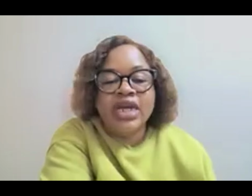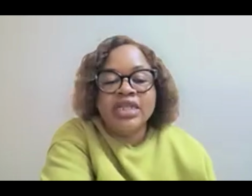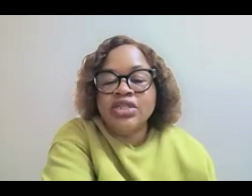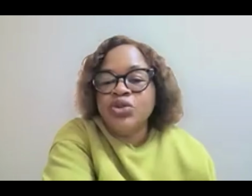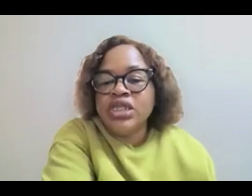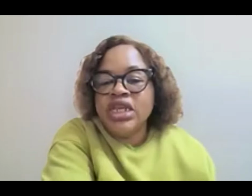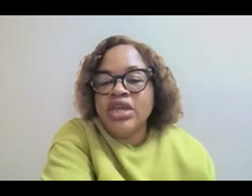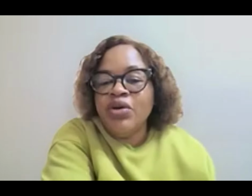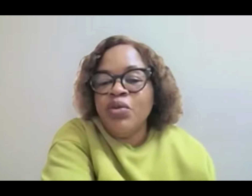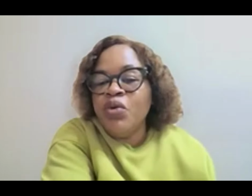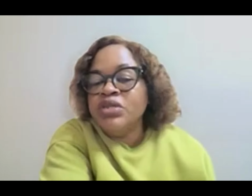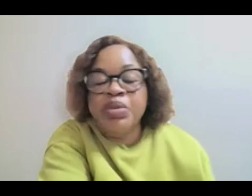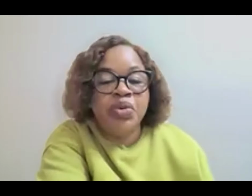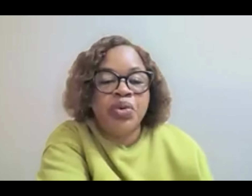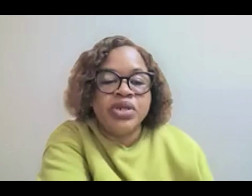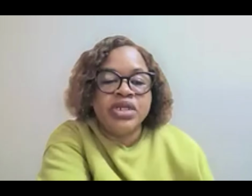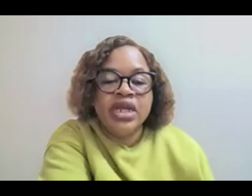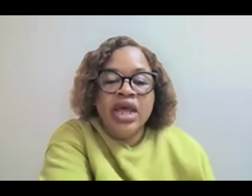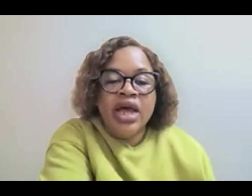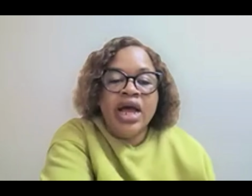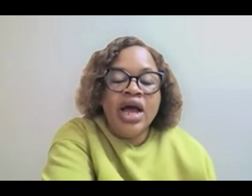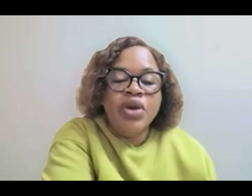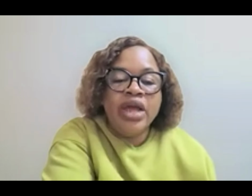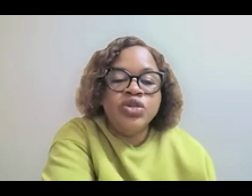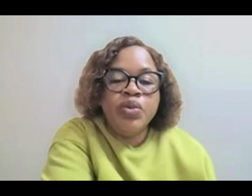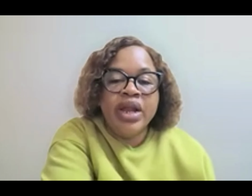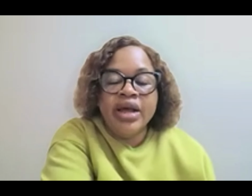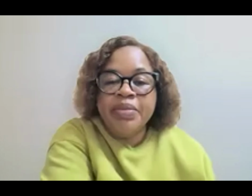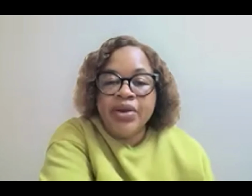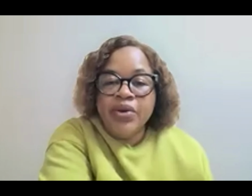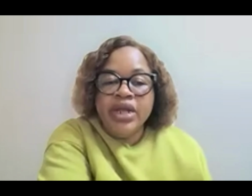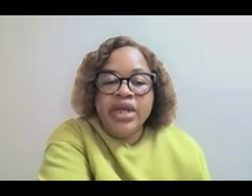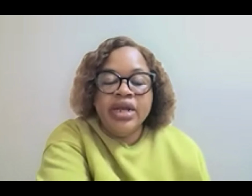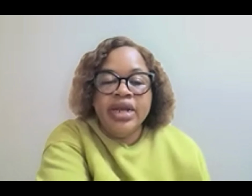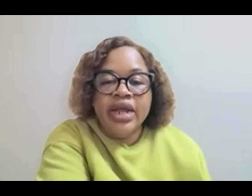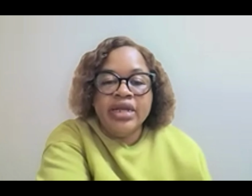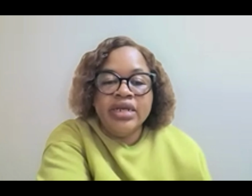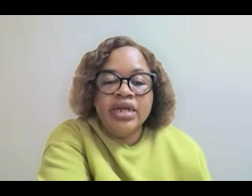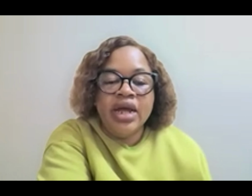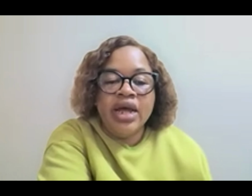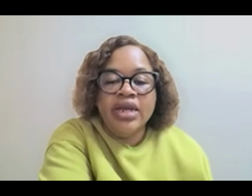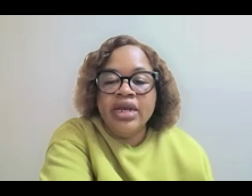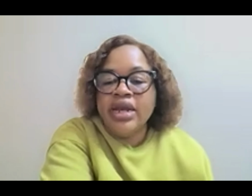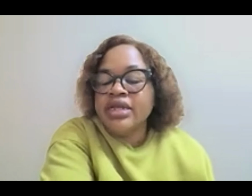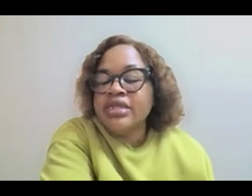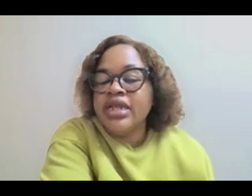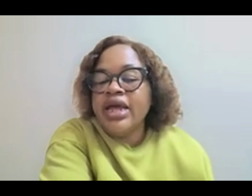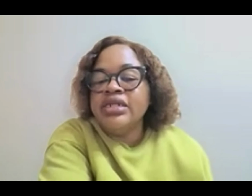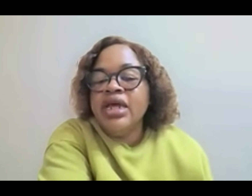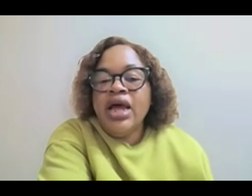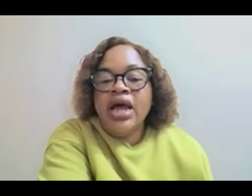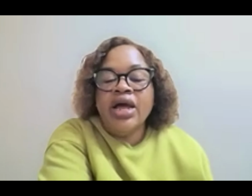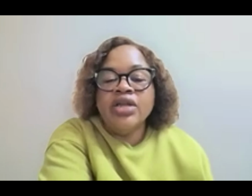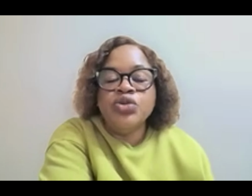to see what people wrote. I would like to welcome my colleague Lillian. Lillian, next slide, to join